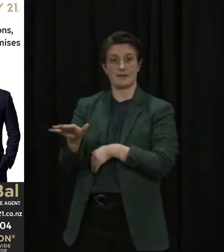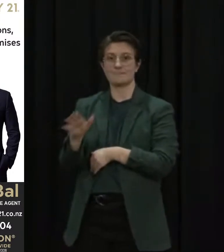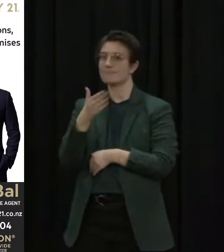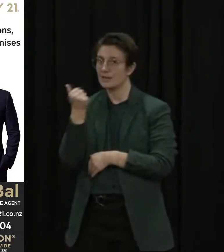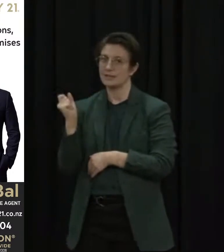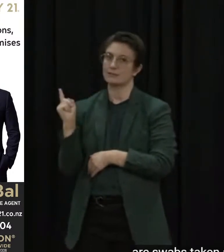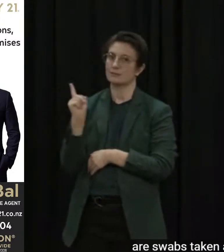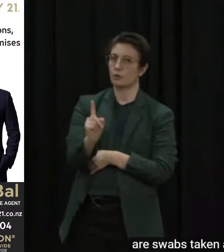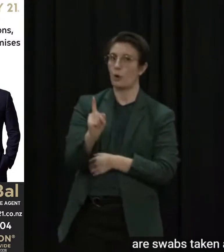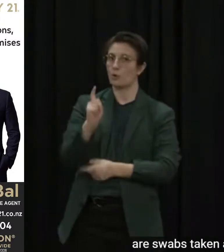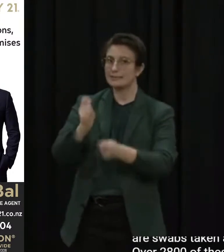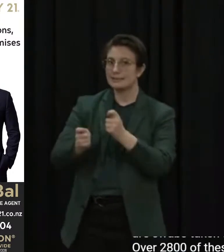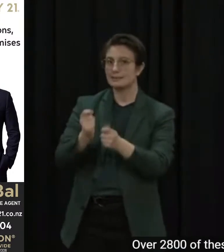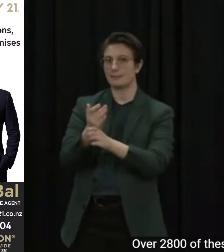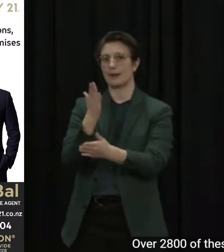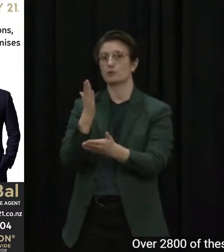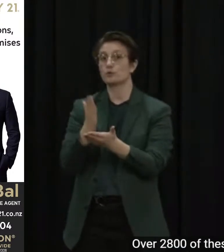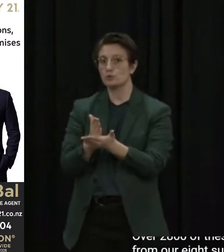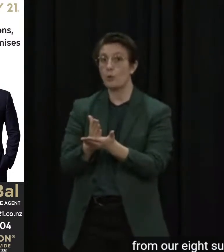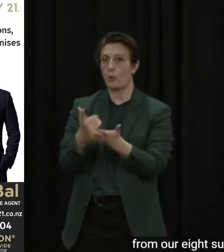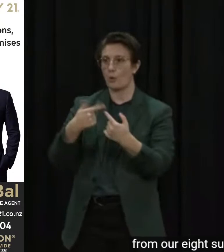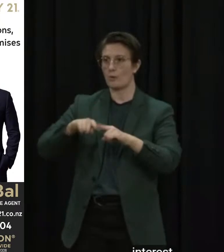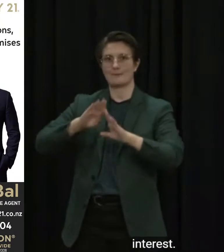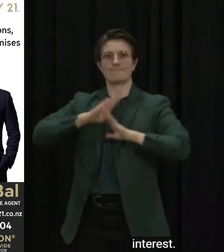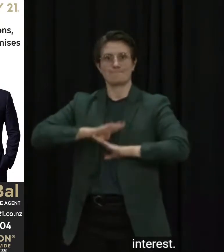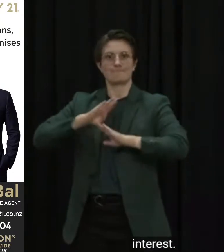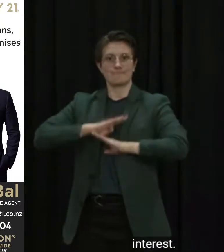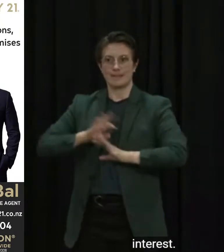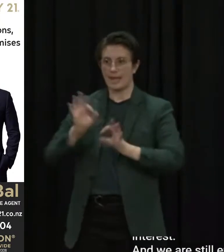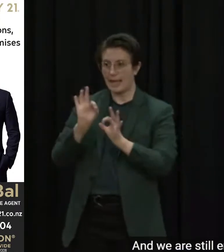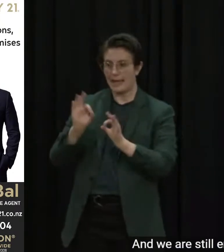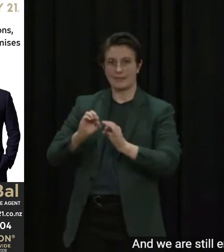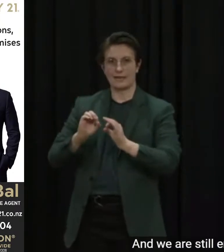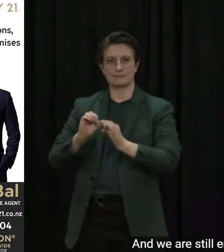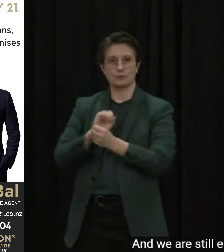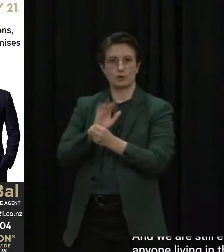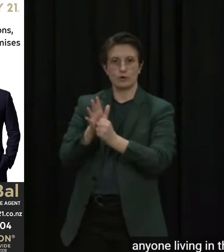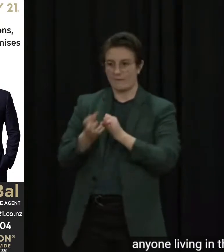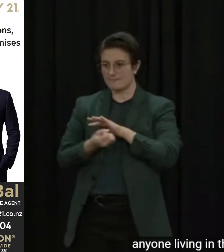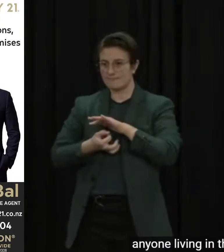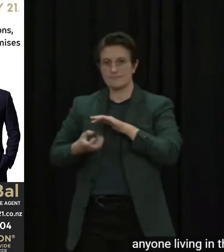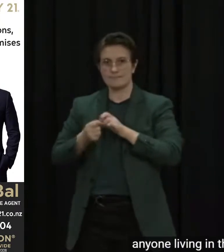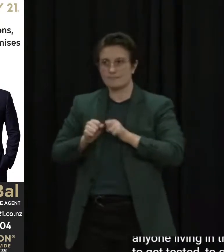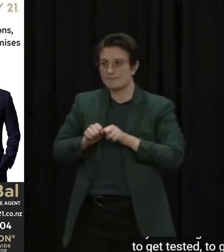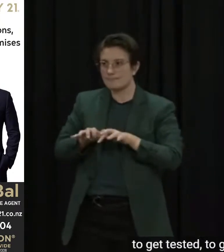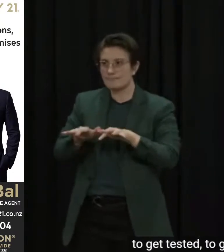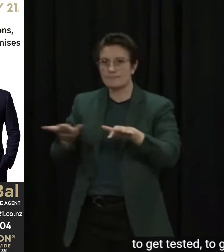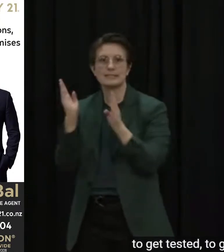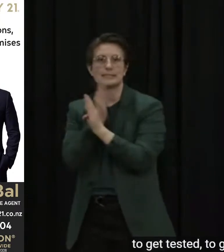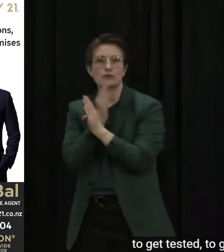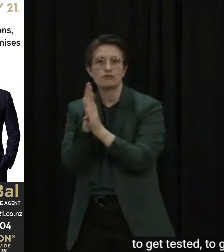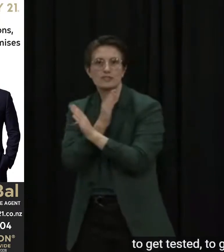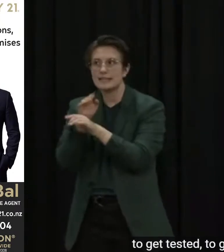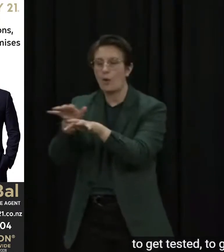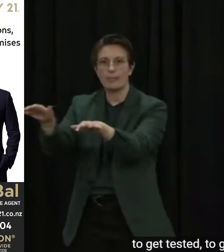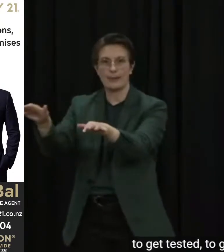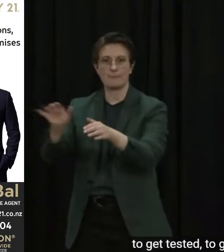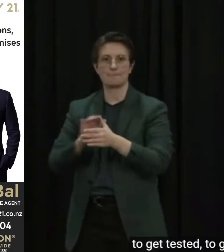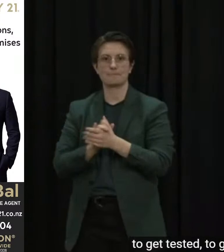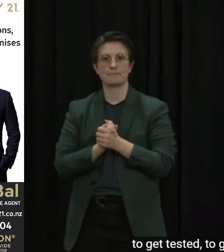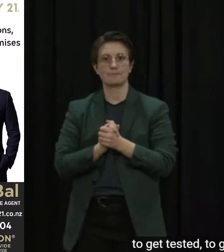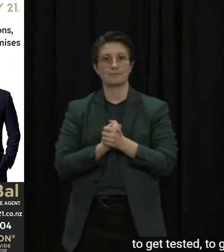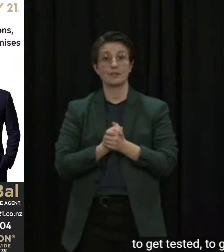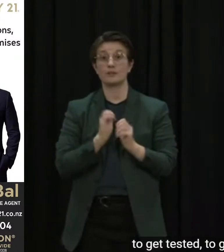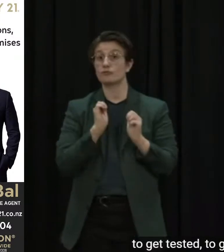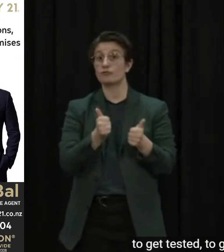isn't undetected COVID in those communities. We've seen an excellent response from our latest suburb of interest, Red